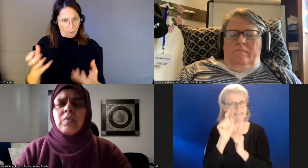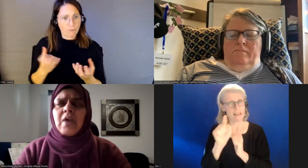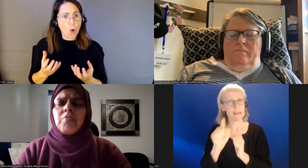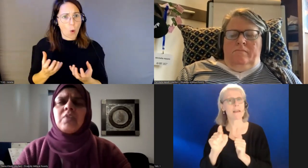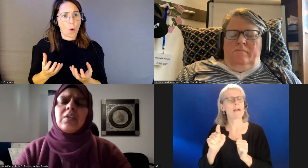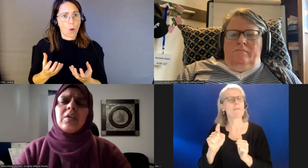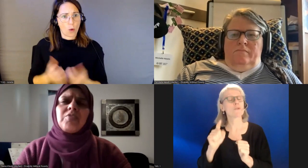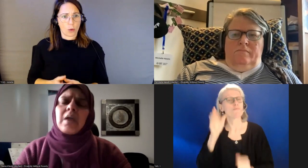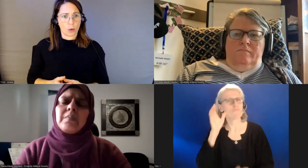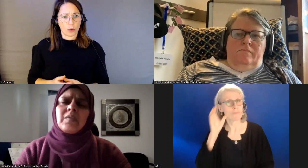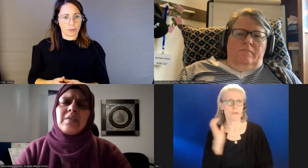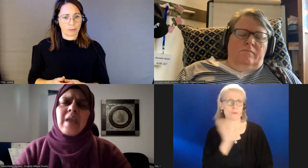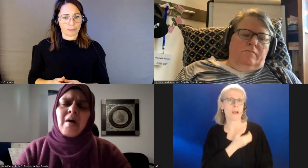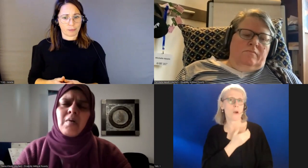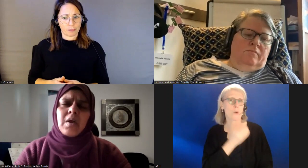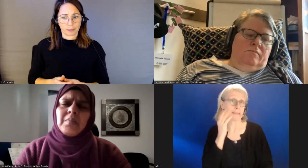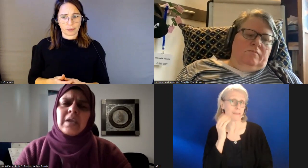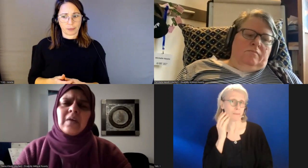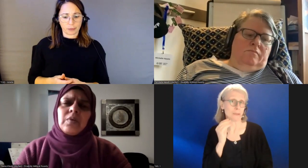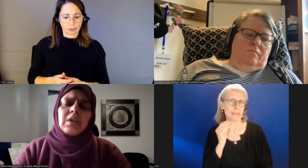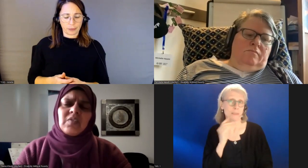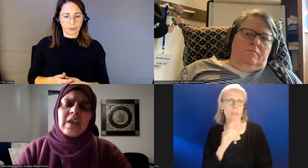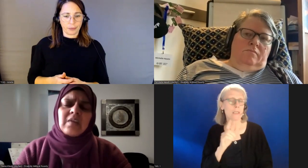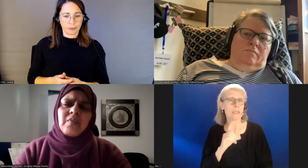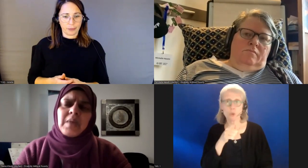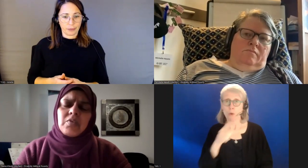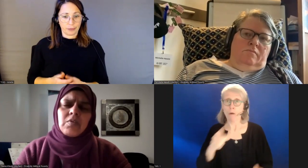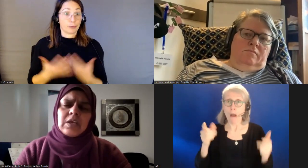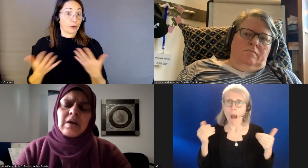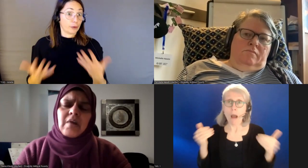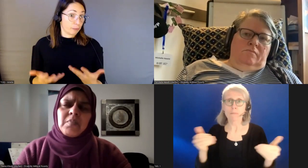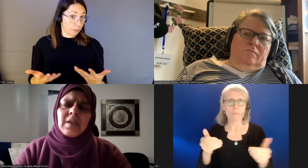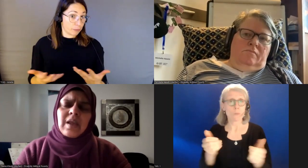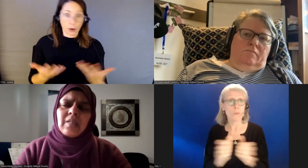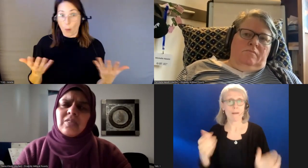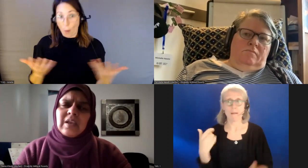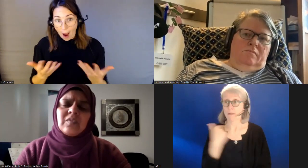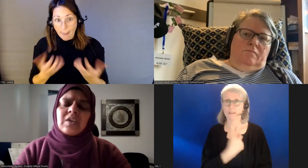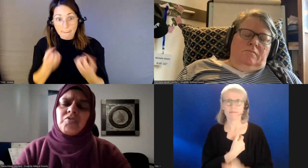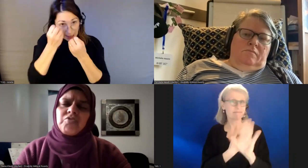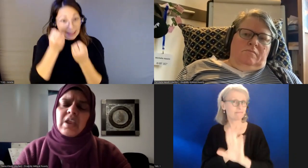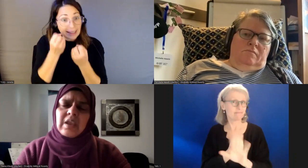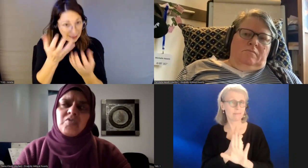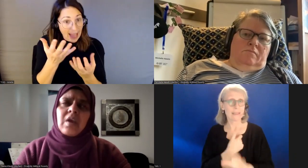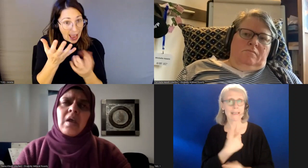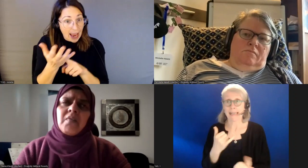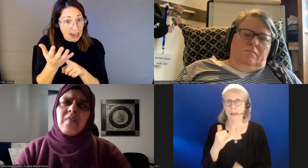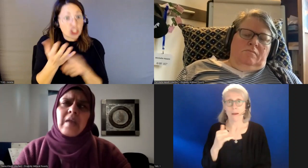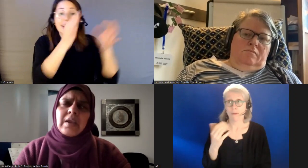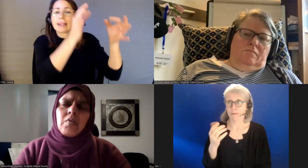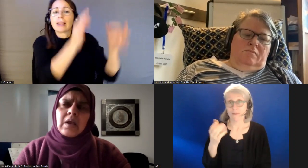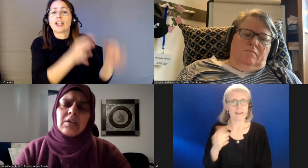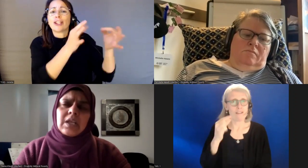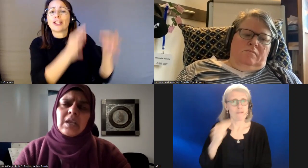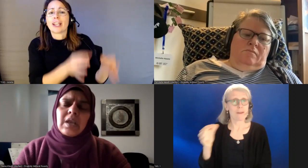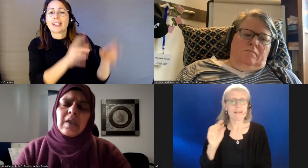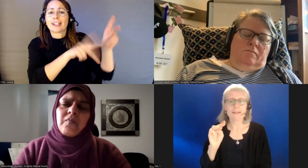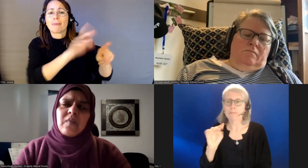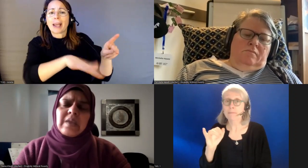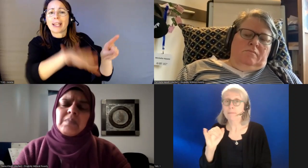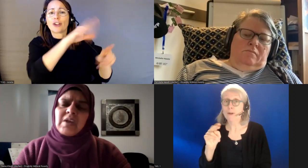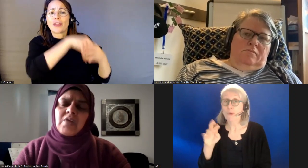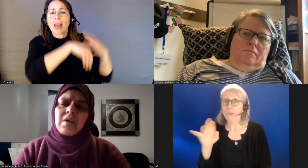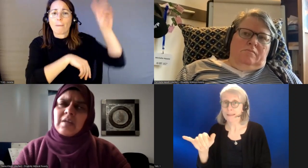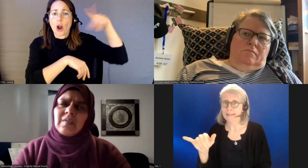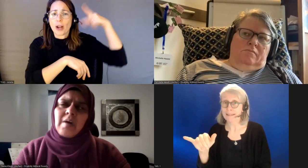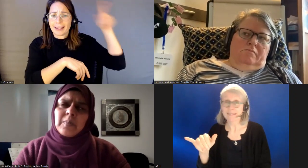about us without us, and the time is now, because we're in a state of a minority government and things can change very quickly. If